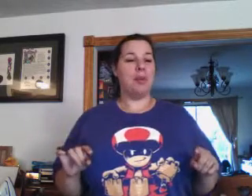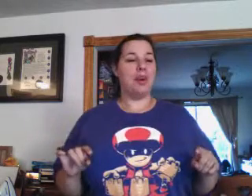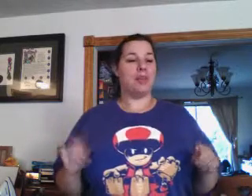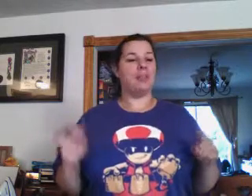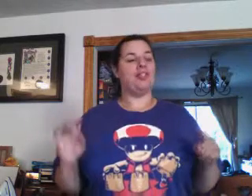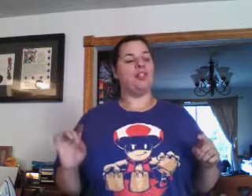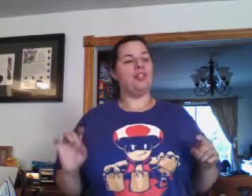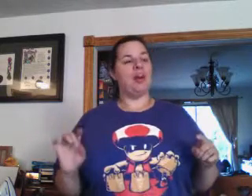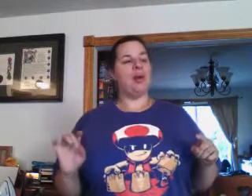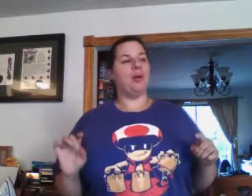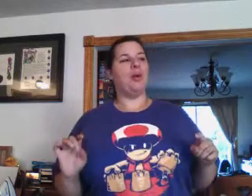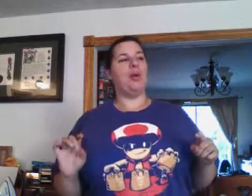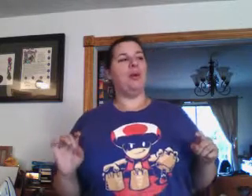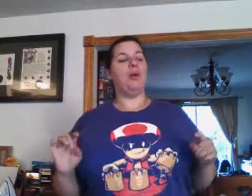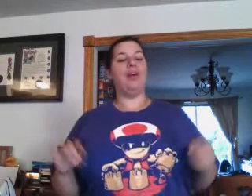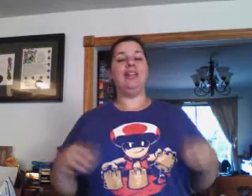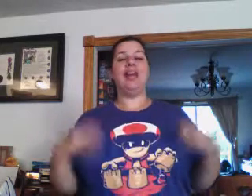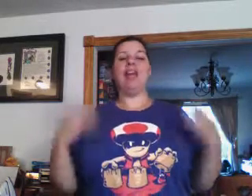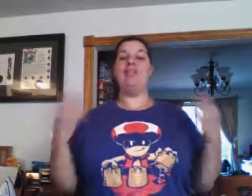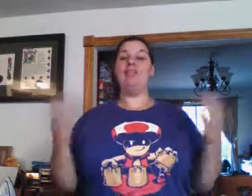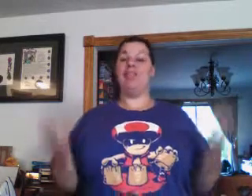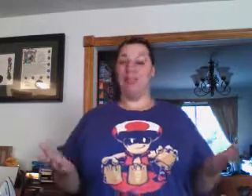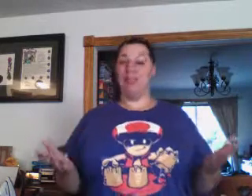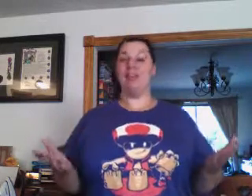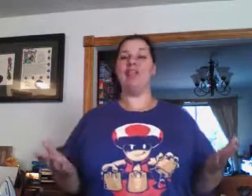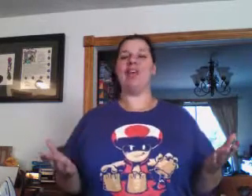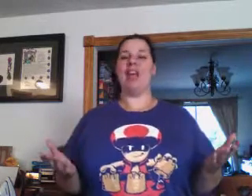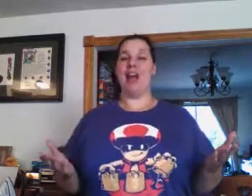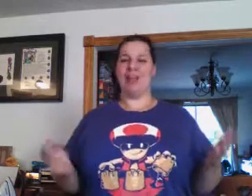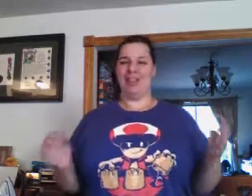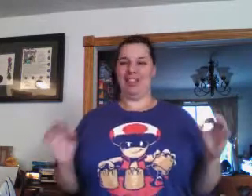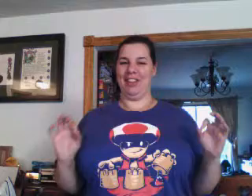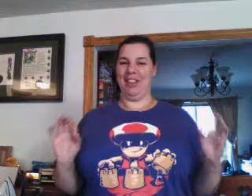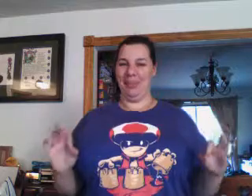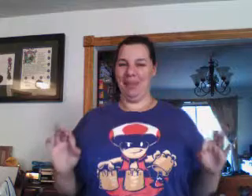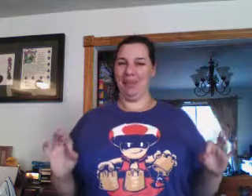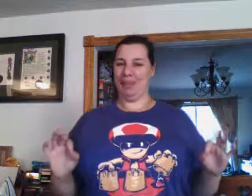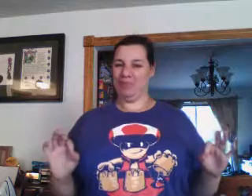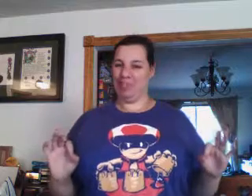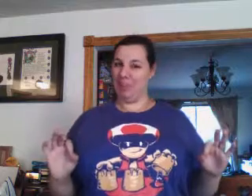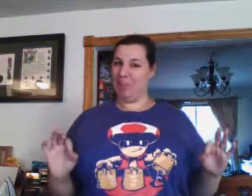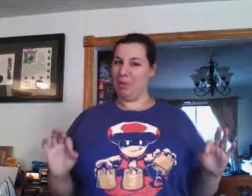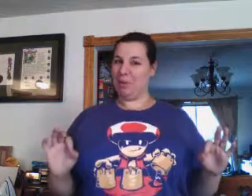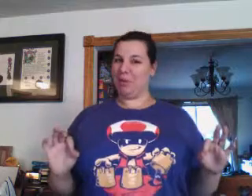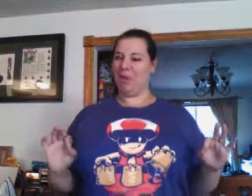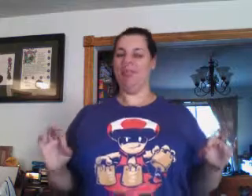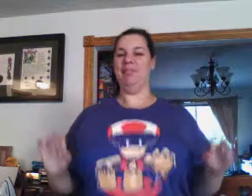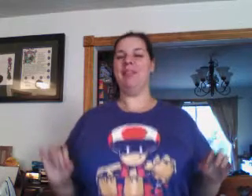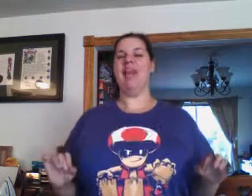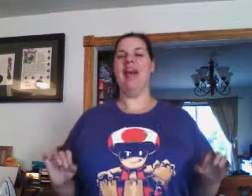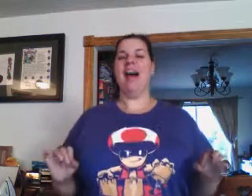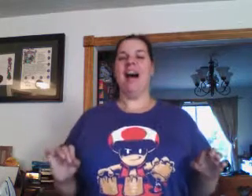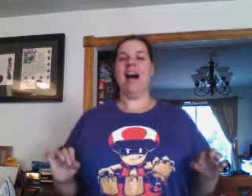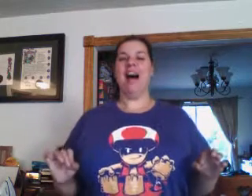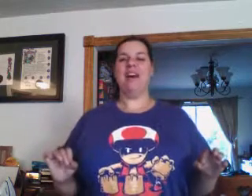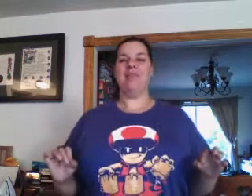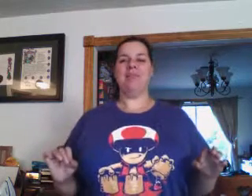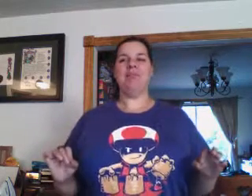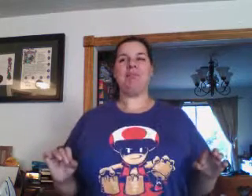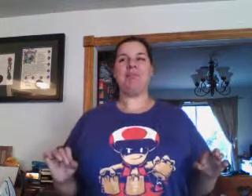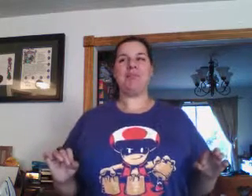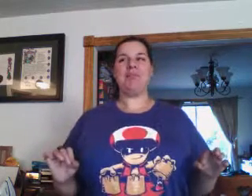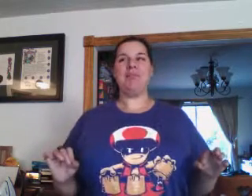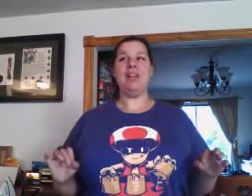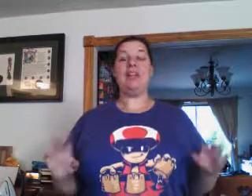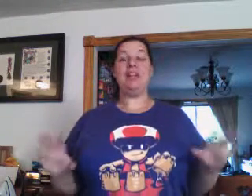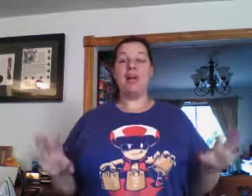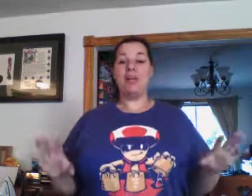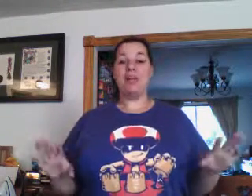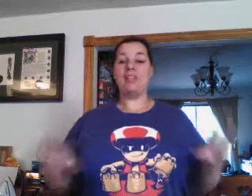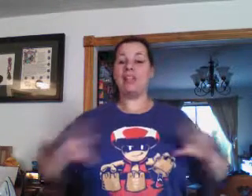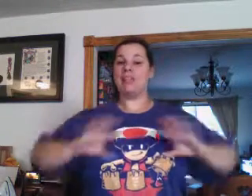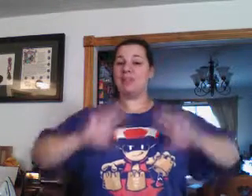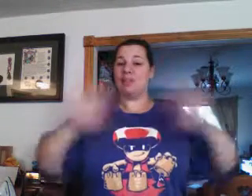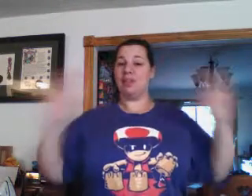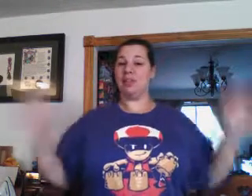book, so we're going to have different vocabulary than we originally thought we would. So I apologize, there's going to